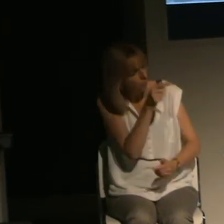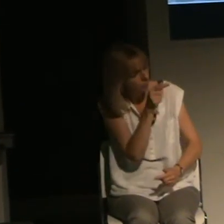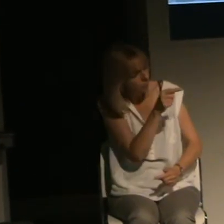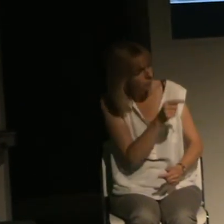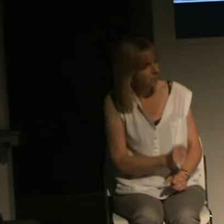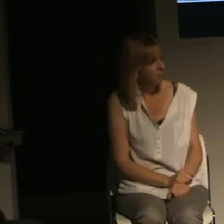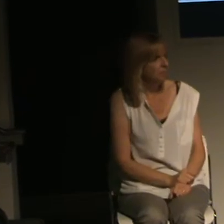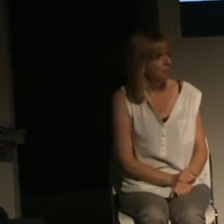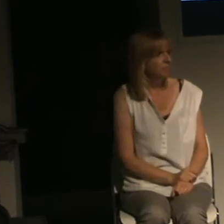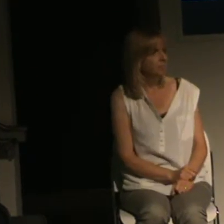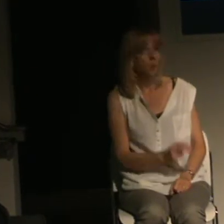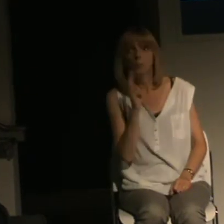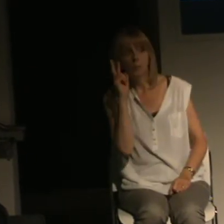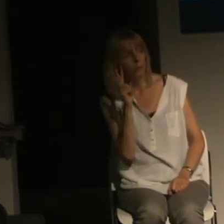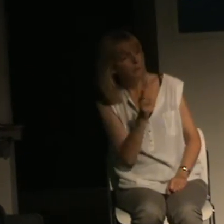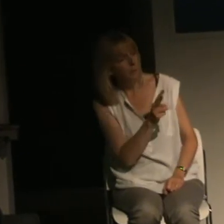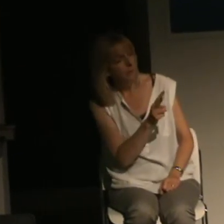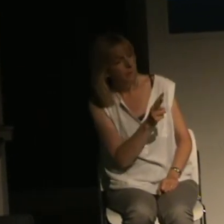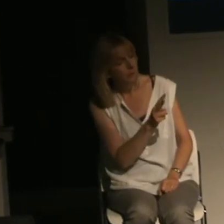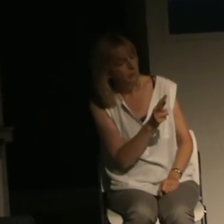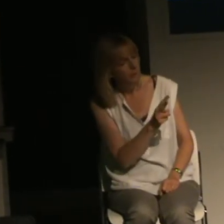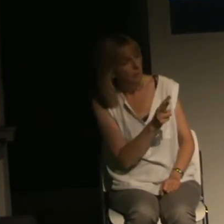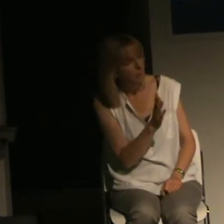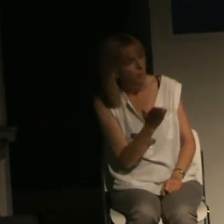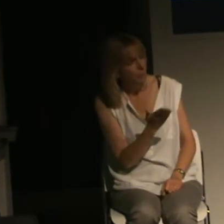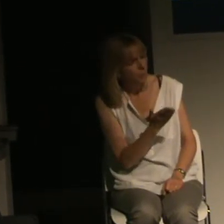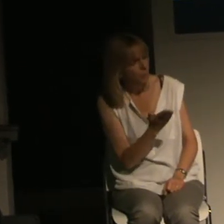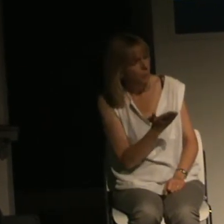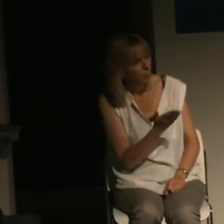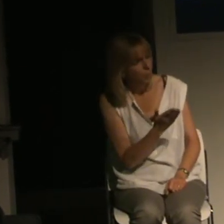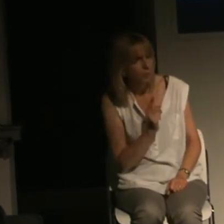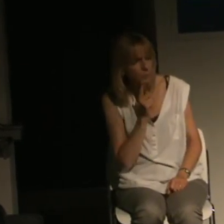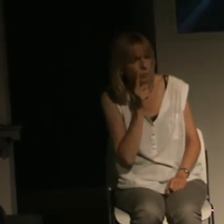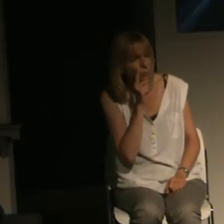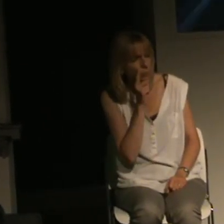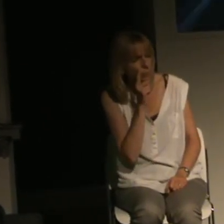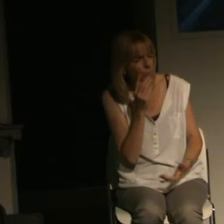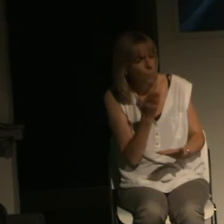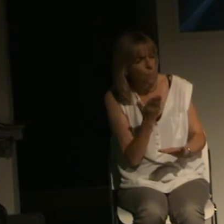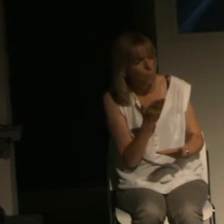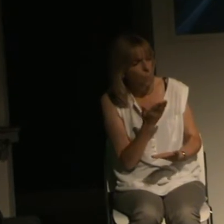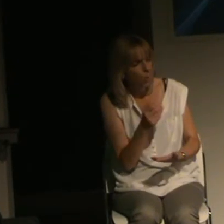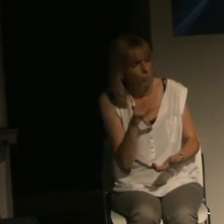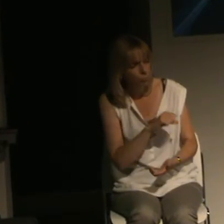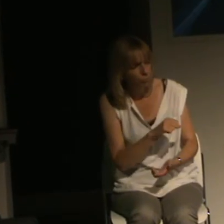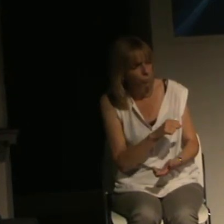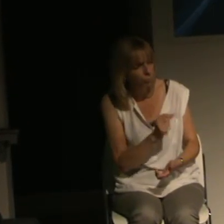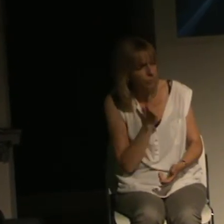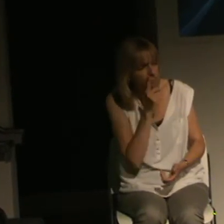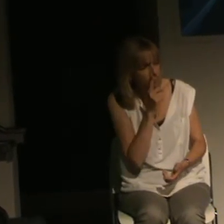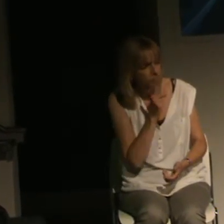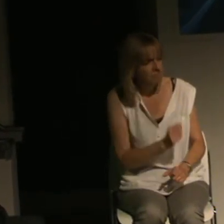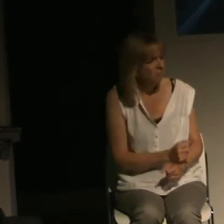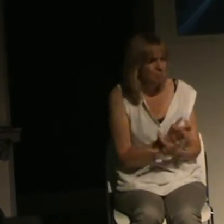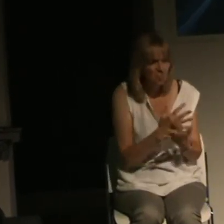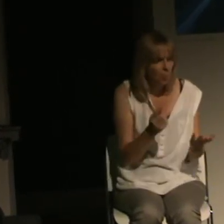a view of this skull from the side? Let's go back there again and just see exactly where we'd expect to see that showing. Because we On don't the have many crocodile. teeth in this one. Why is